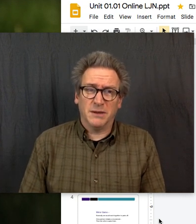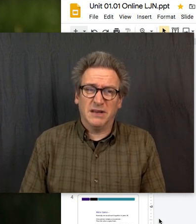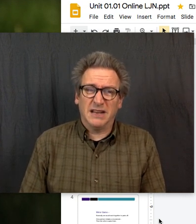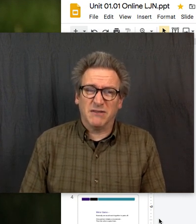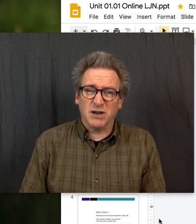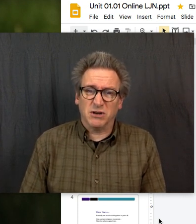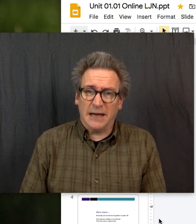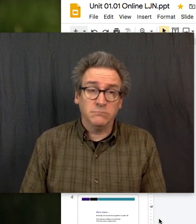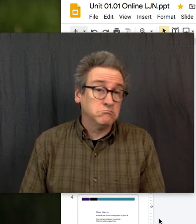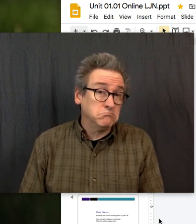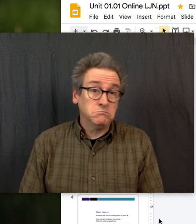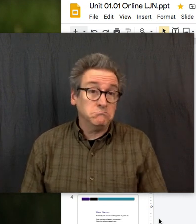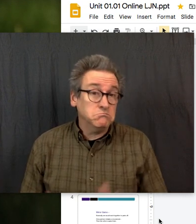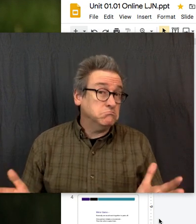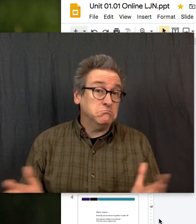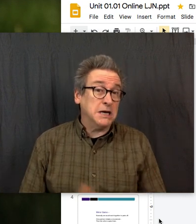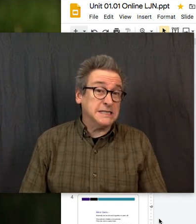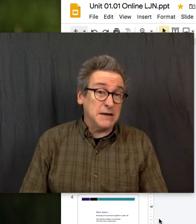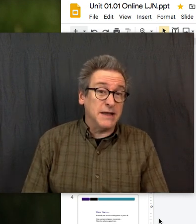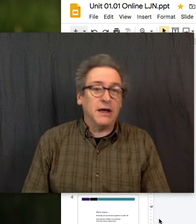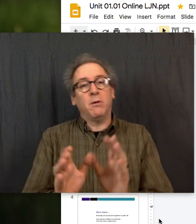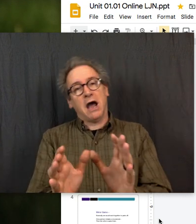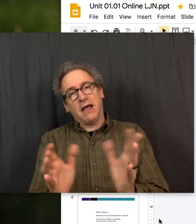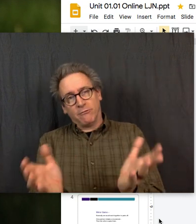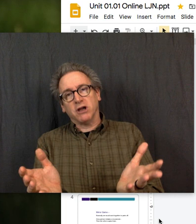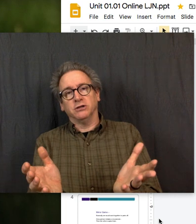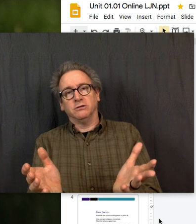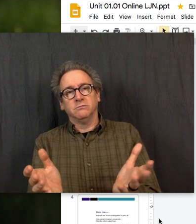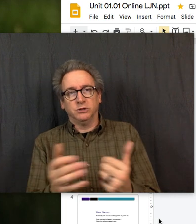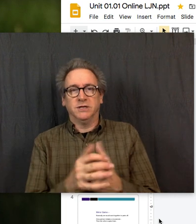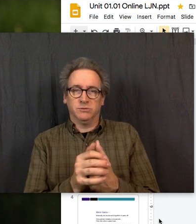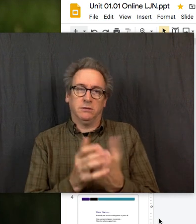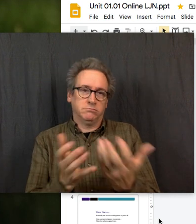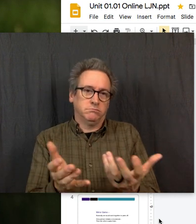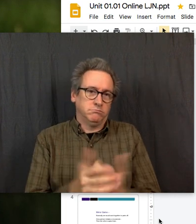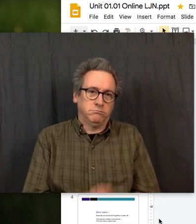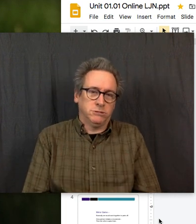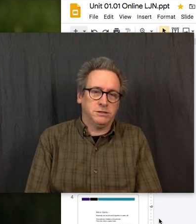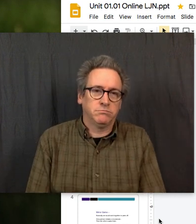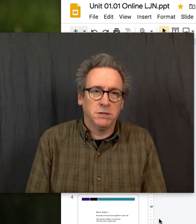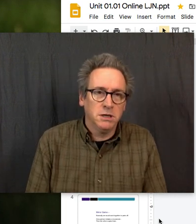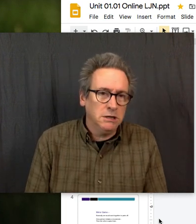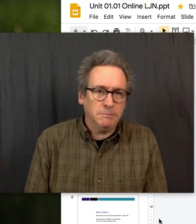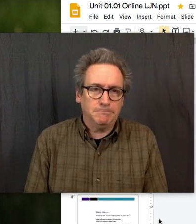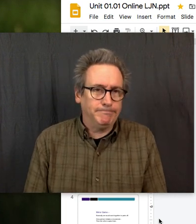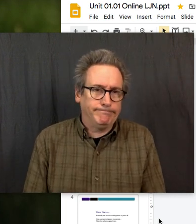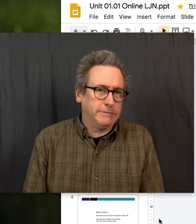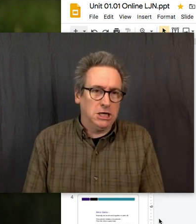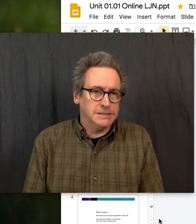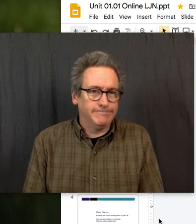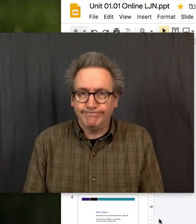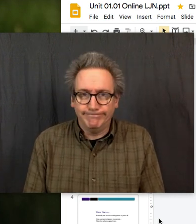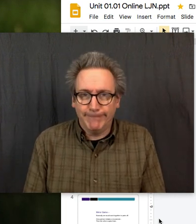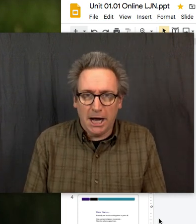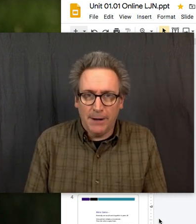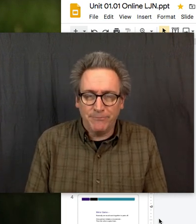probably think about like French or Latin. I stand by that. Well, I'll add Russian to it as well, just